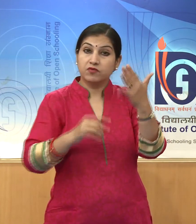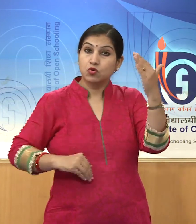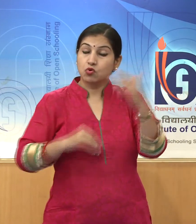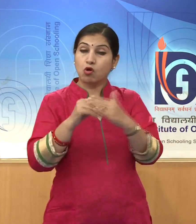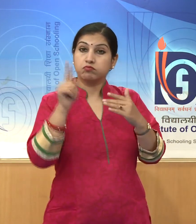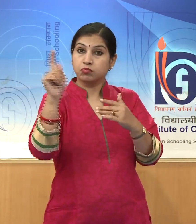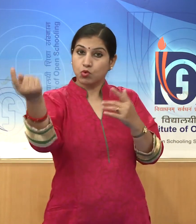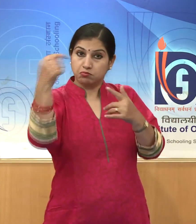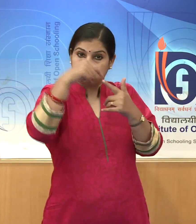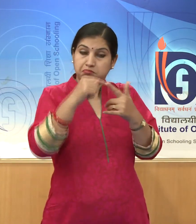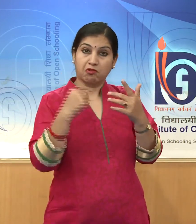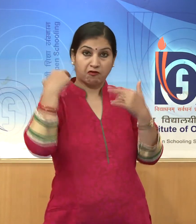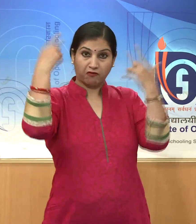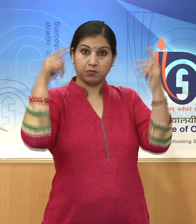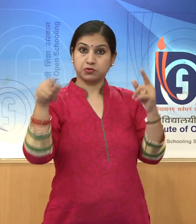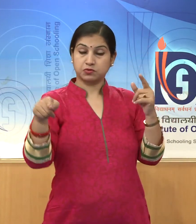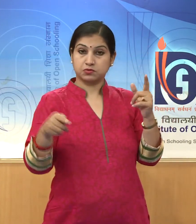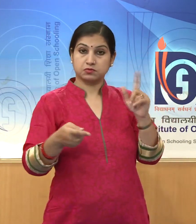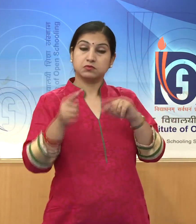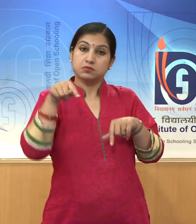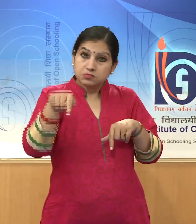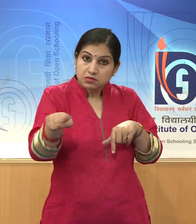artists to represent them